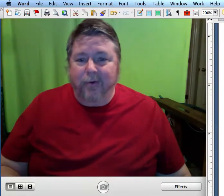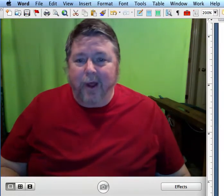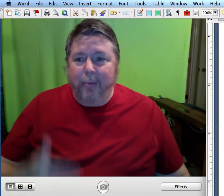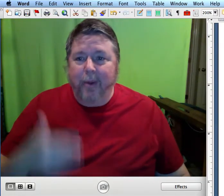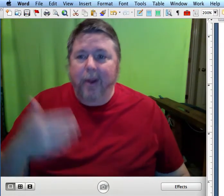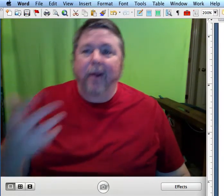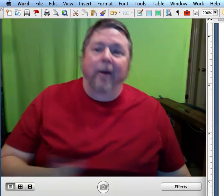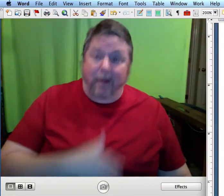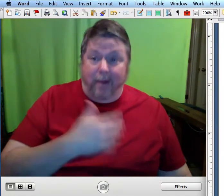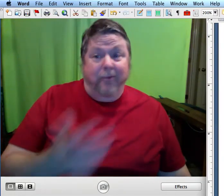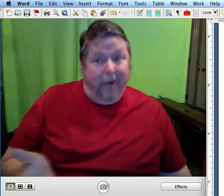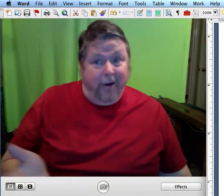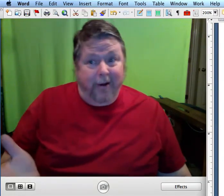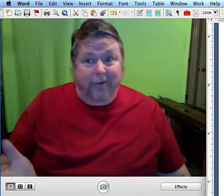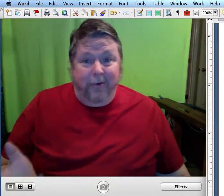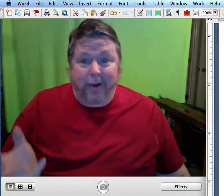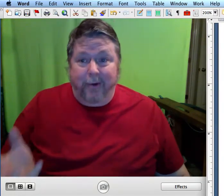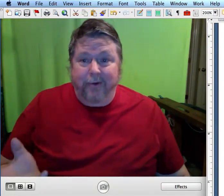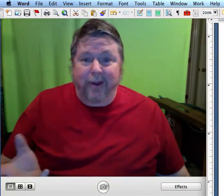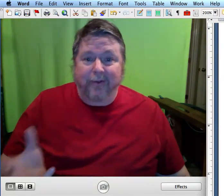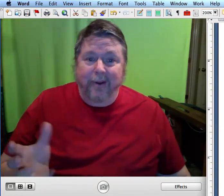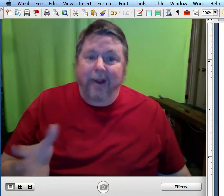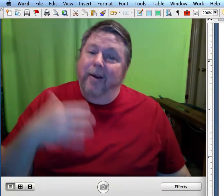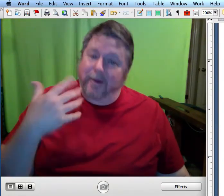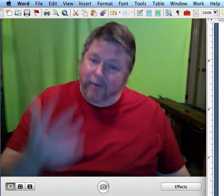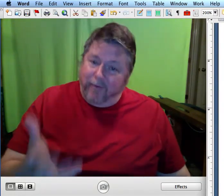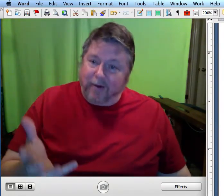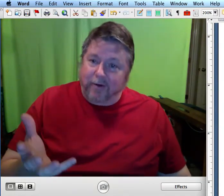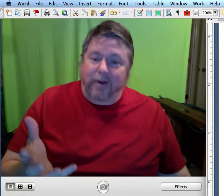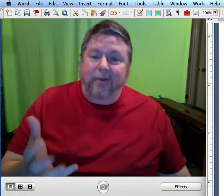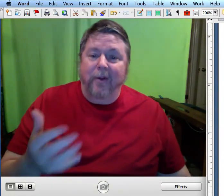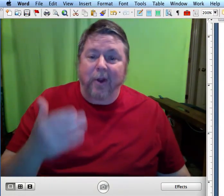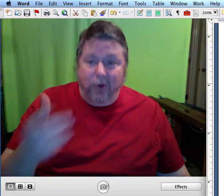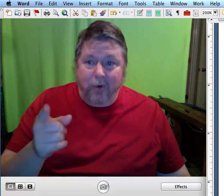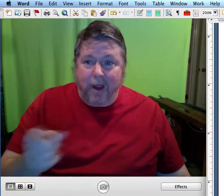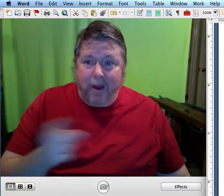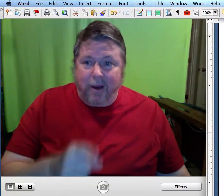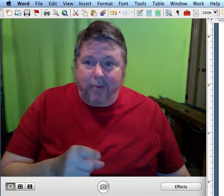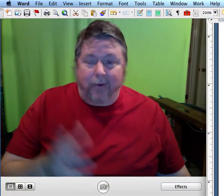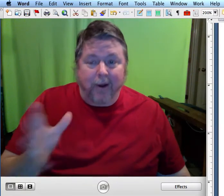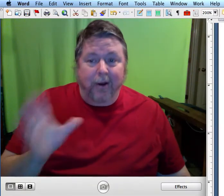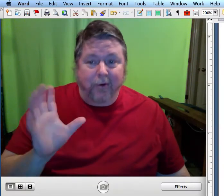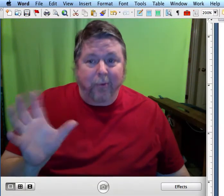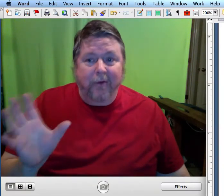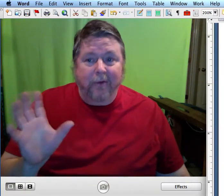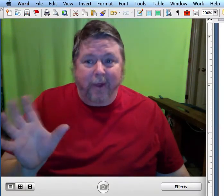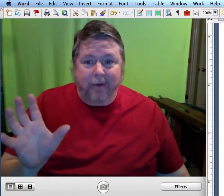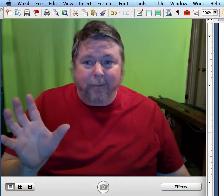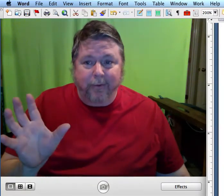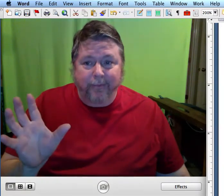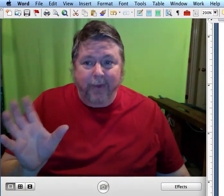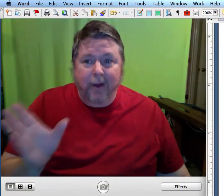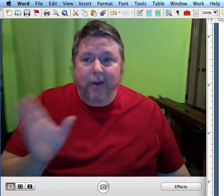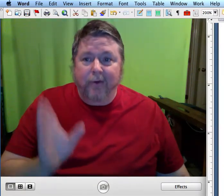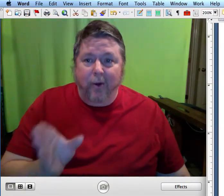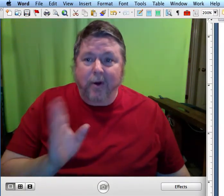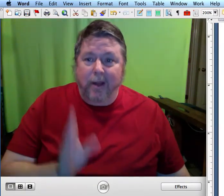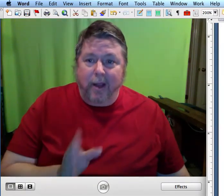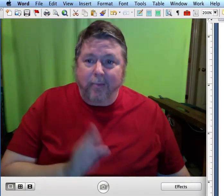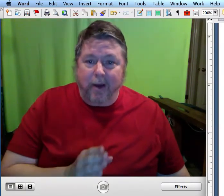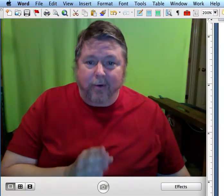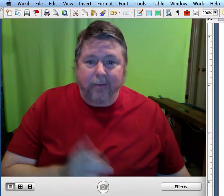waste your time. I'm trying to get you to be able to do things effectively so that you can get better, right? Interpreting is impossible,